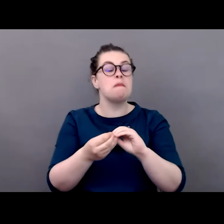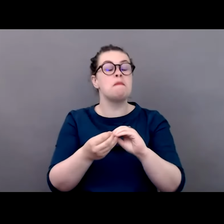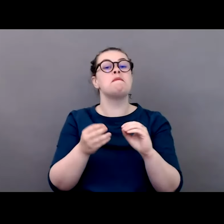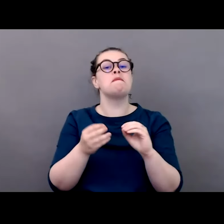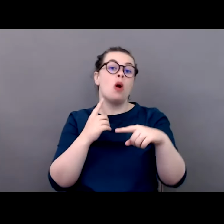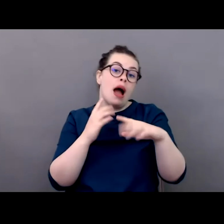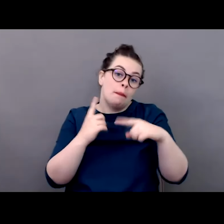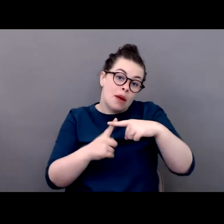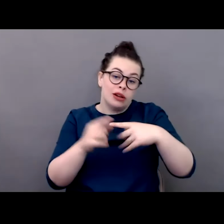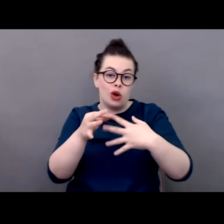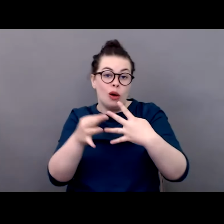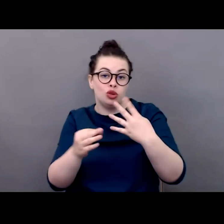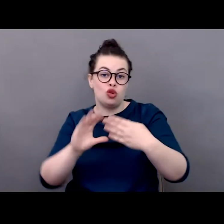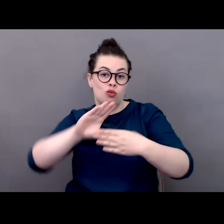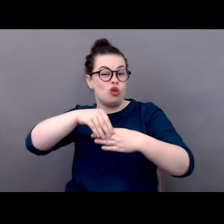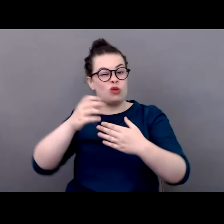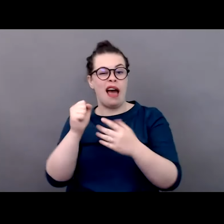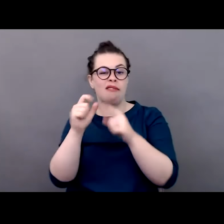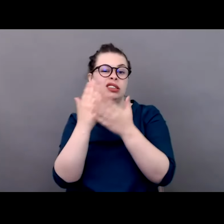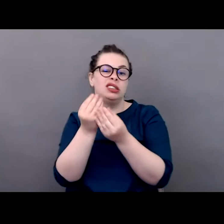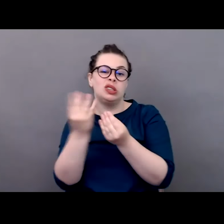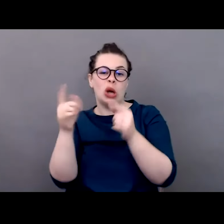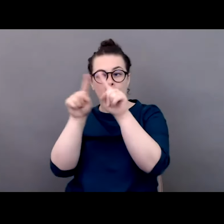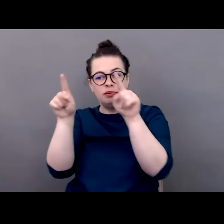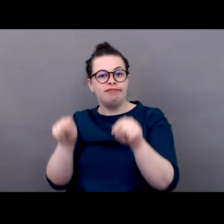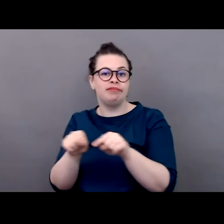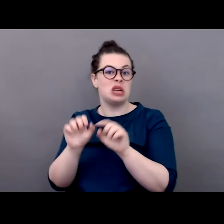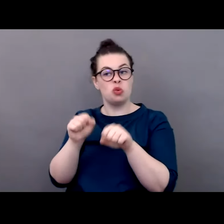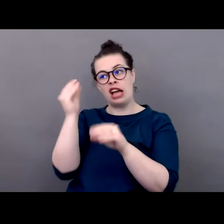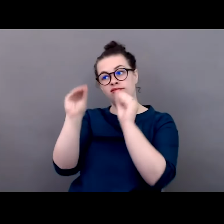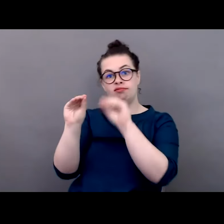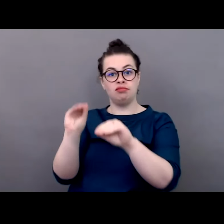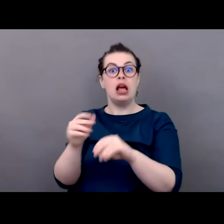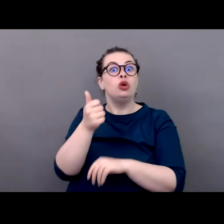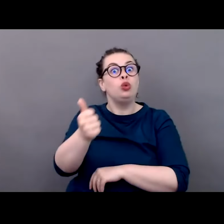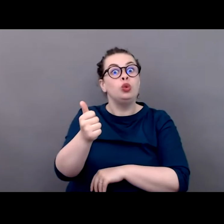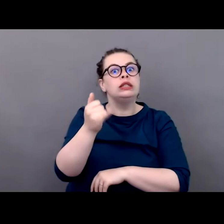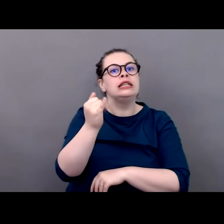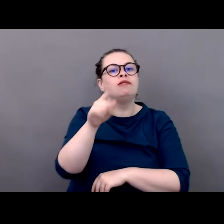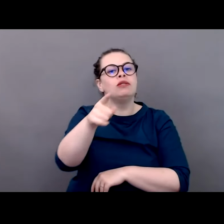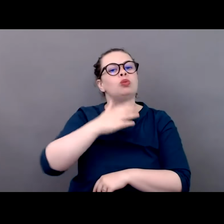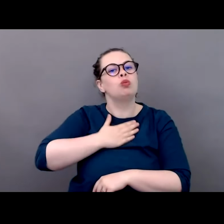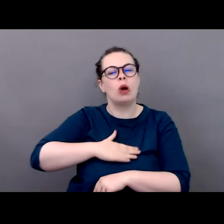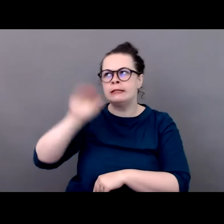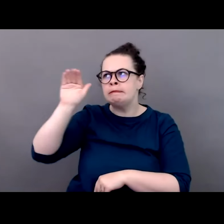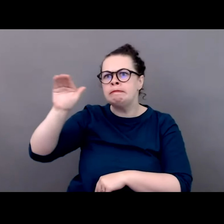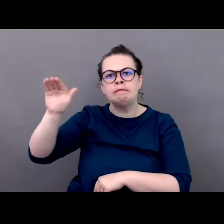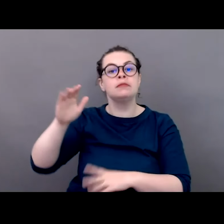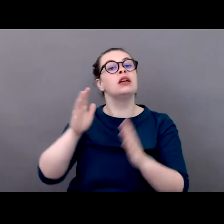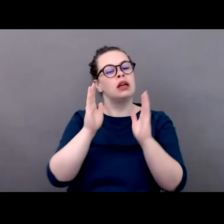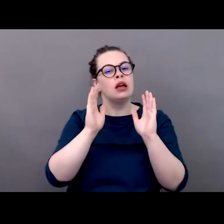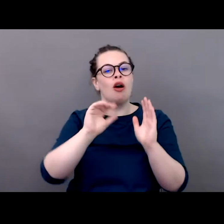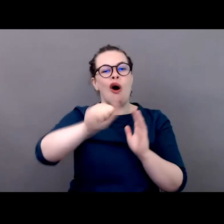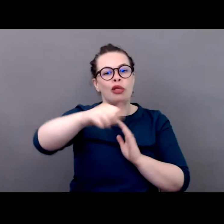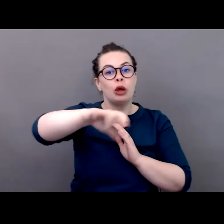cooperate with somebody who already has experience with drafting the application itself, but that's not the most difficult